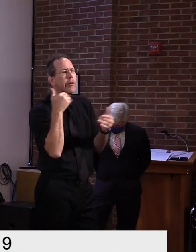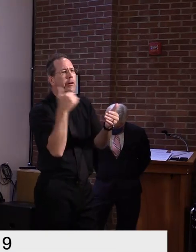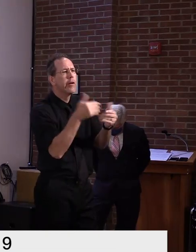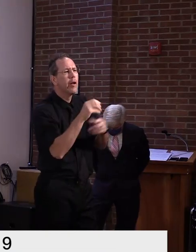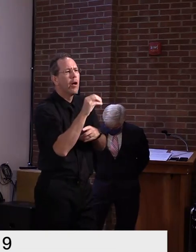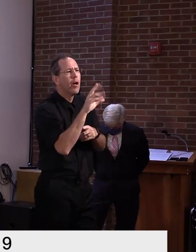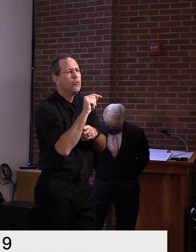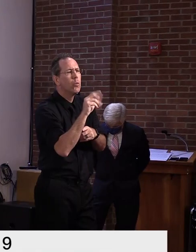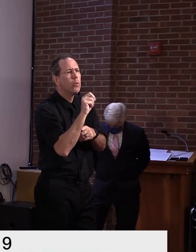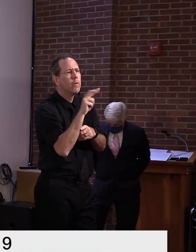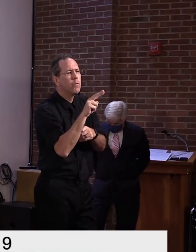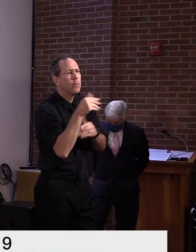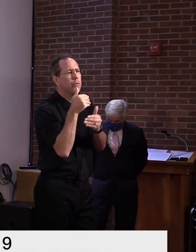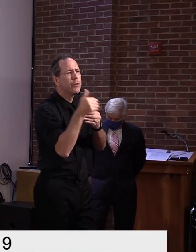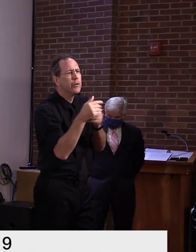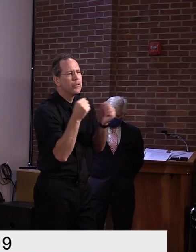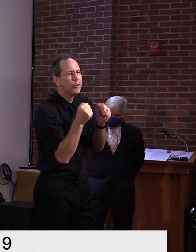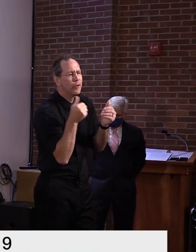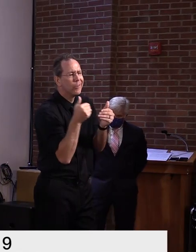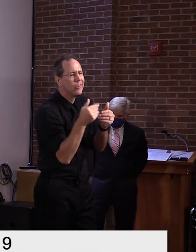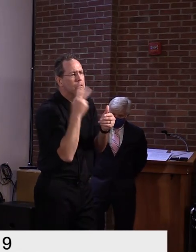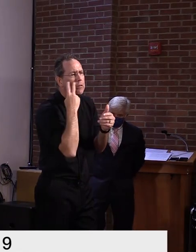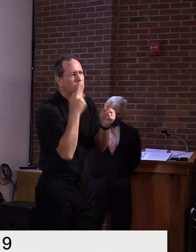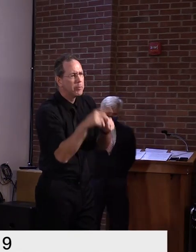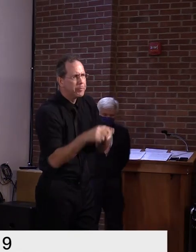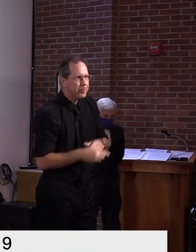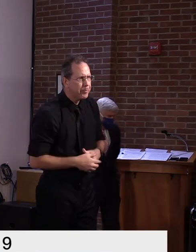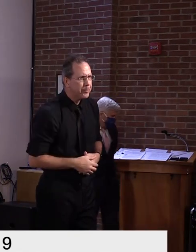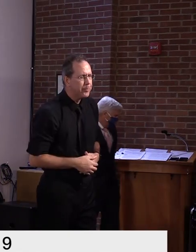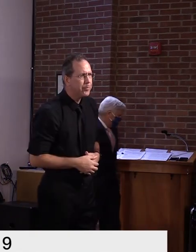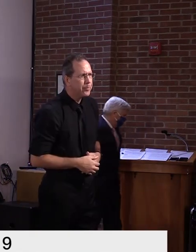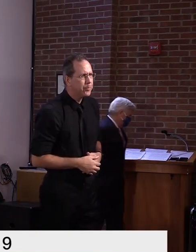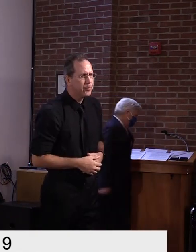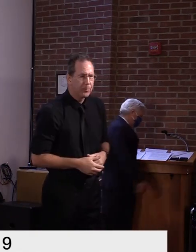Okay, great. I thank you both, as always.